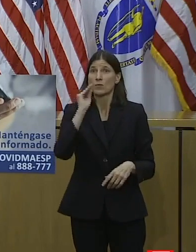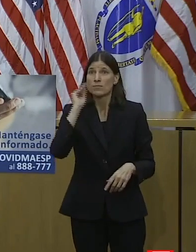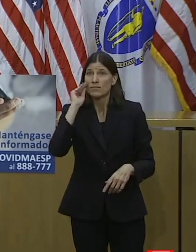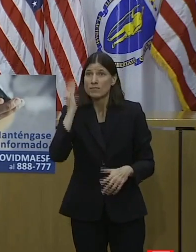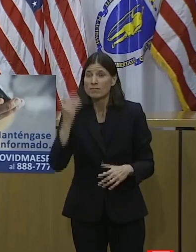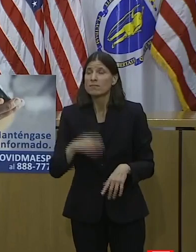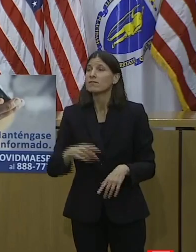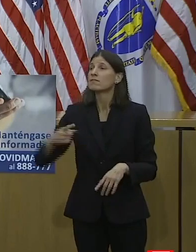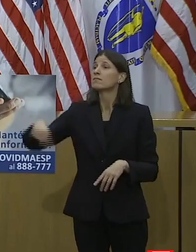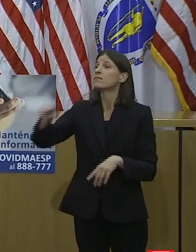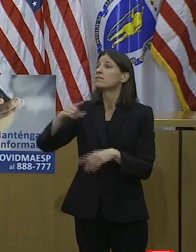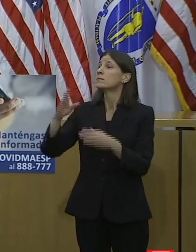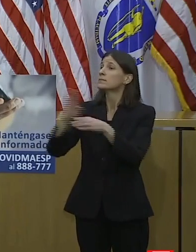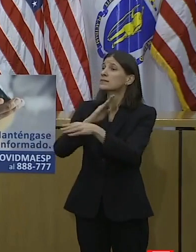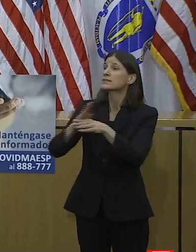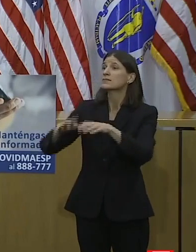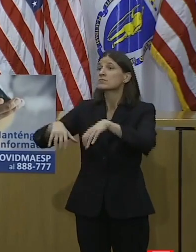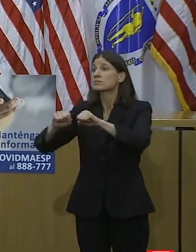whole thing.